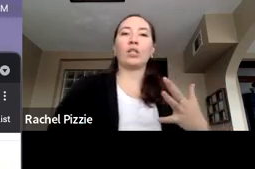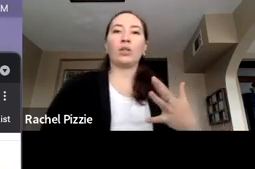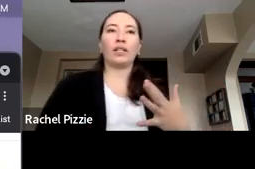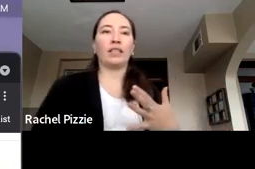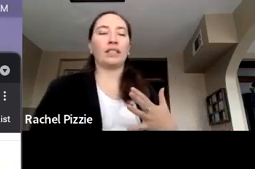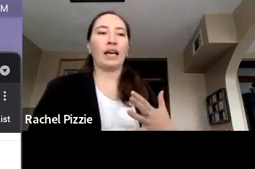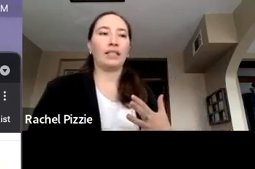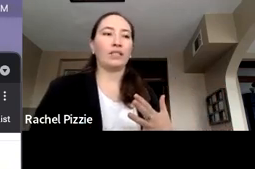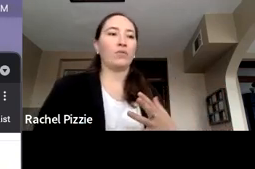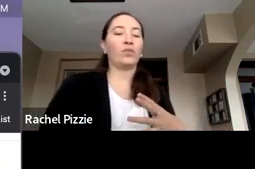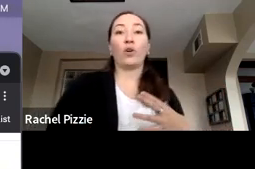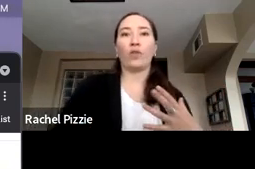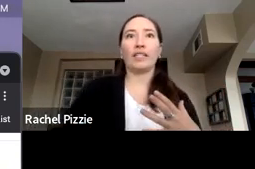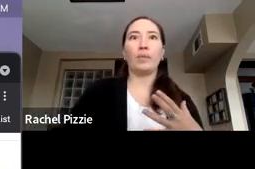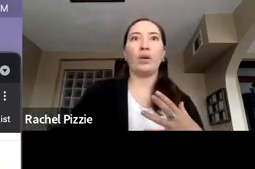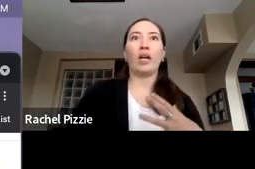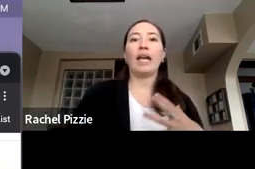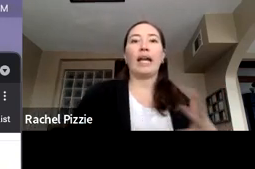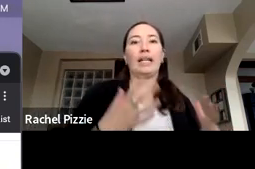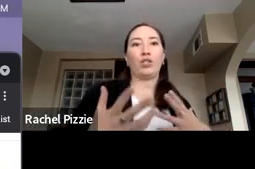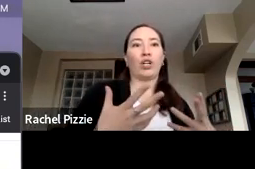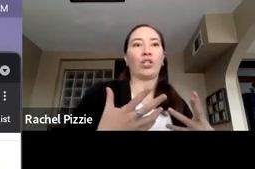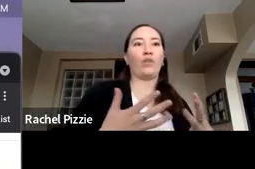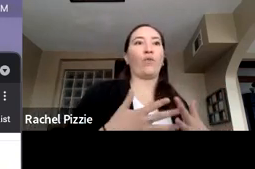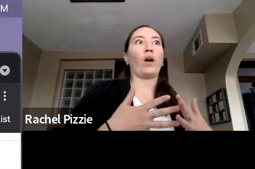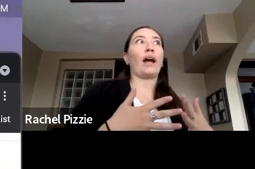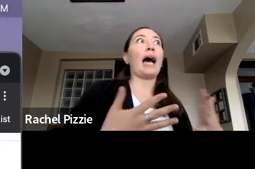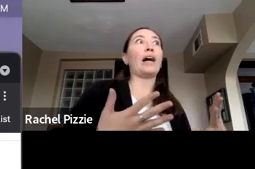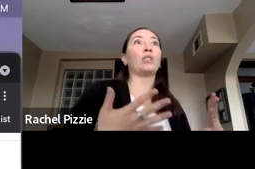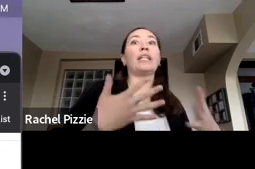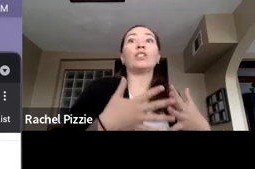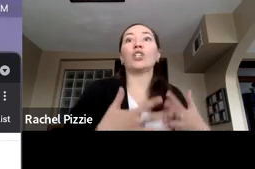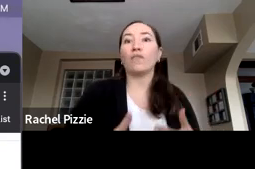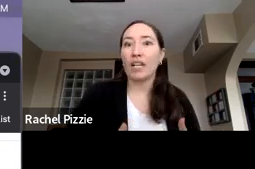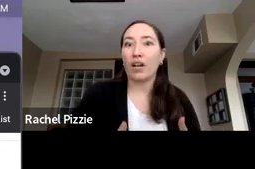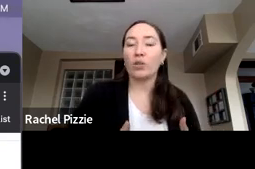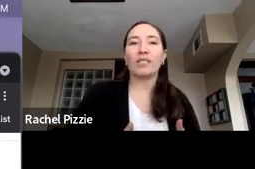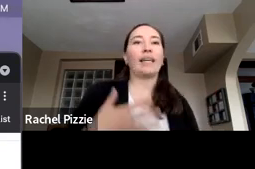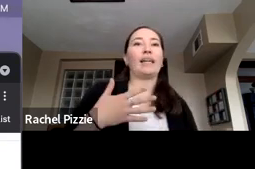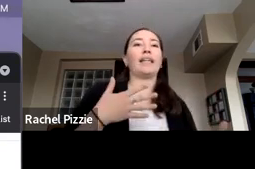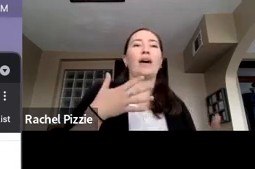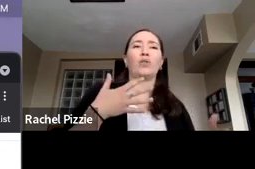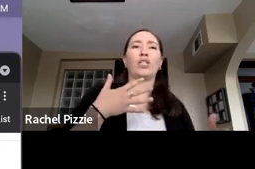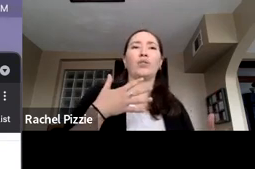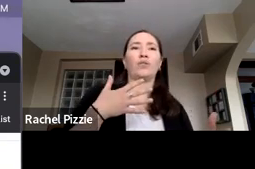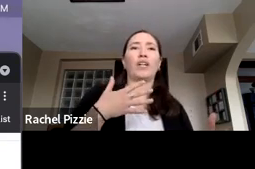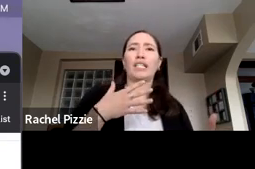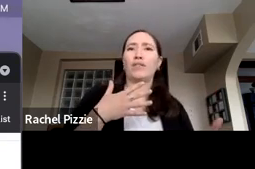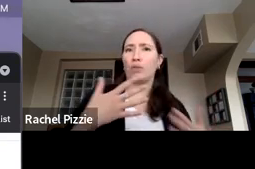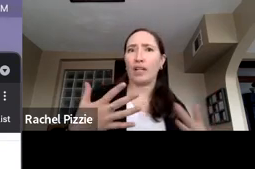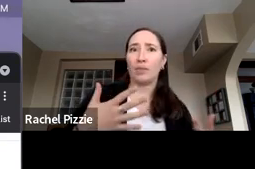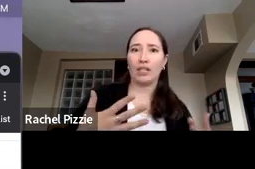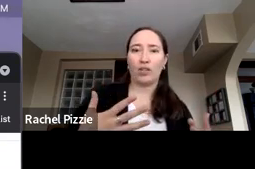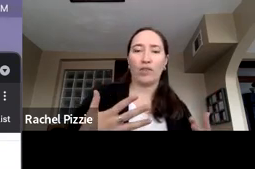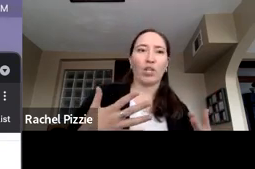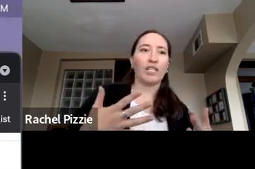that's included in the slides. So for example, an instruction for how to insert videos and how to use various